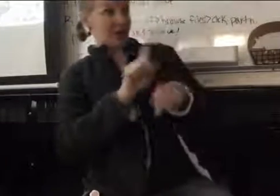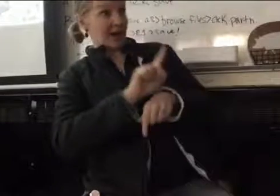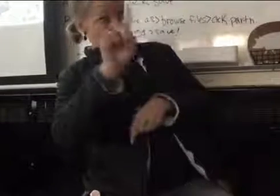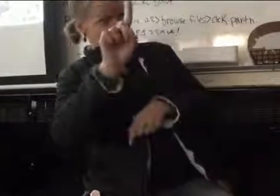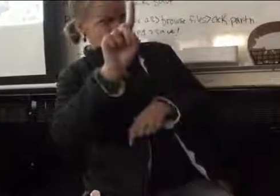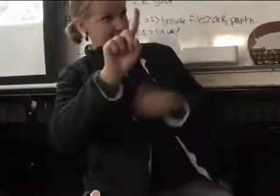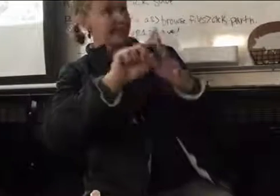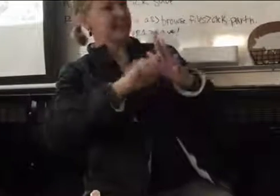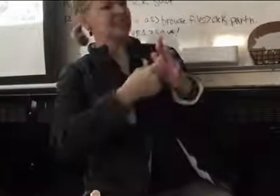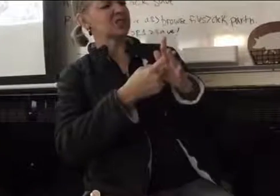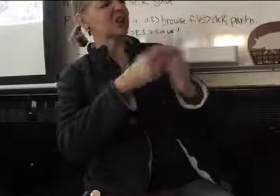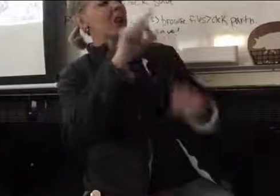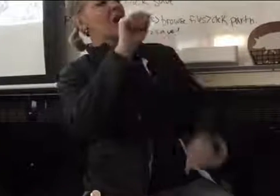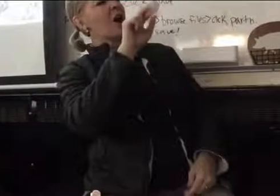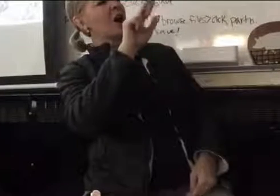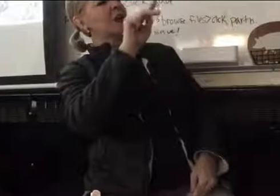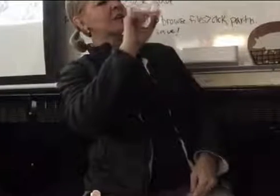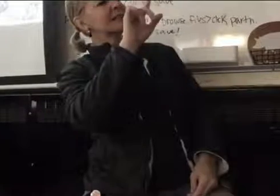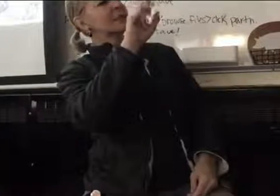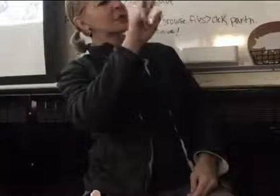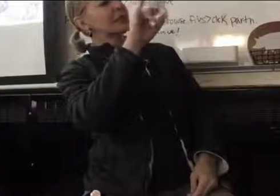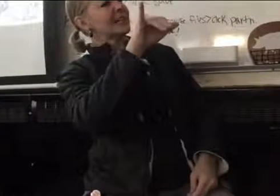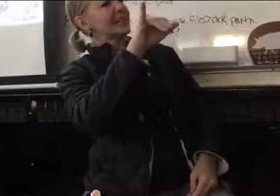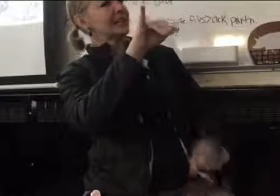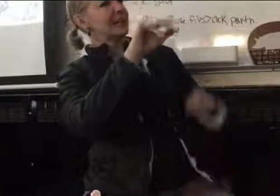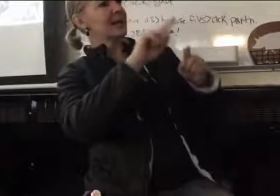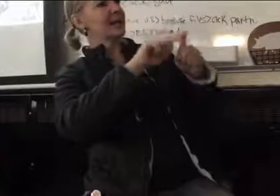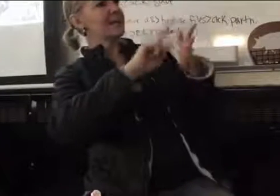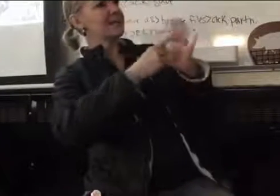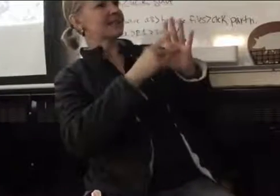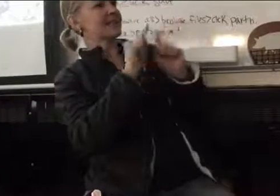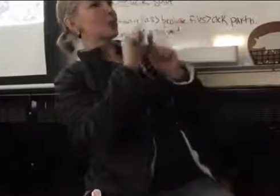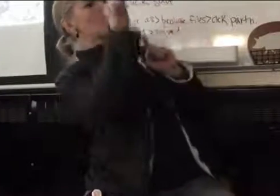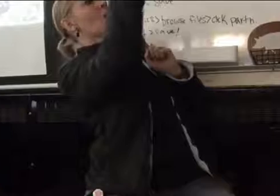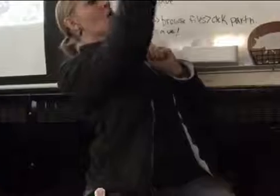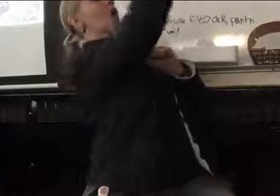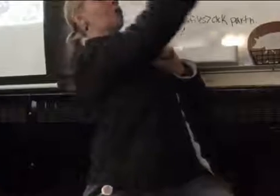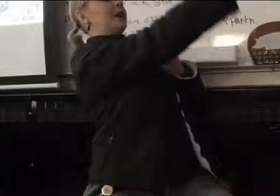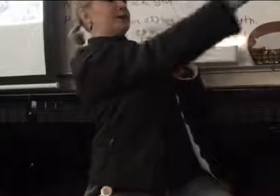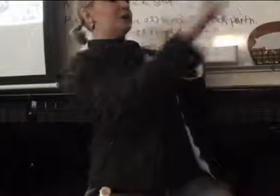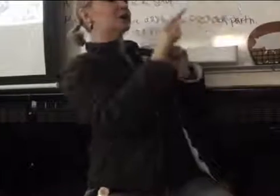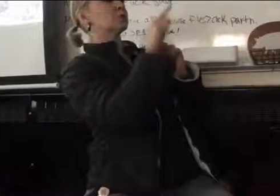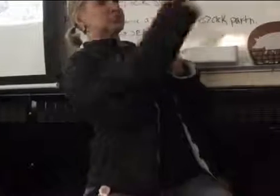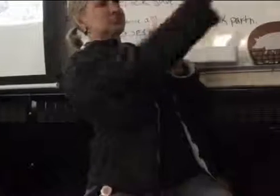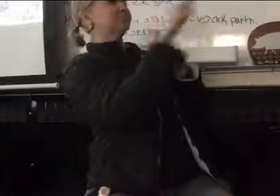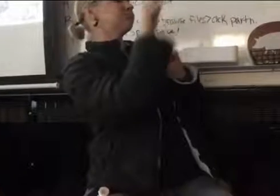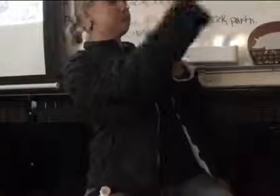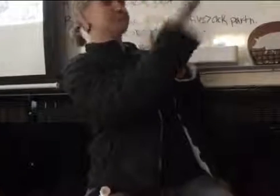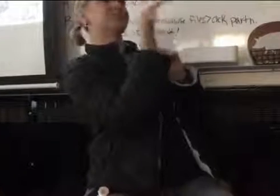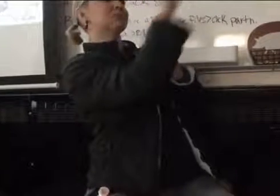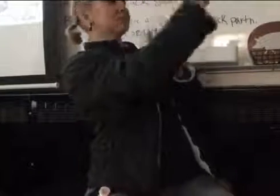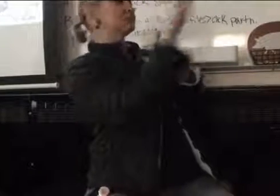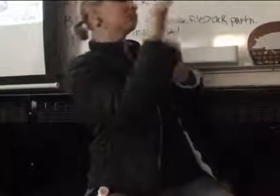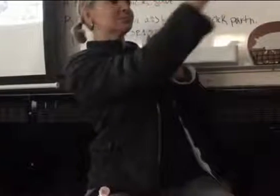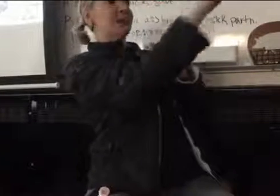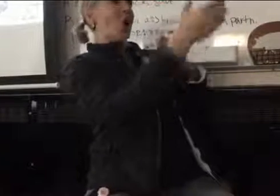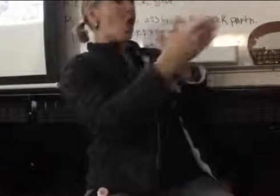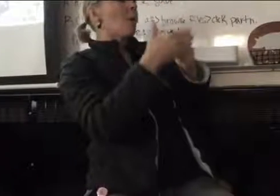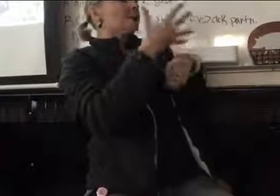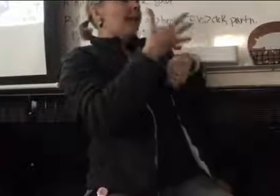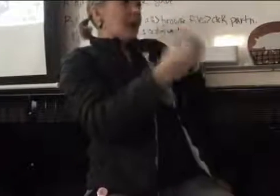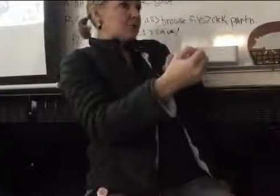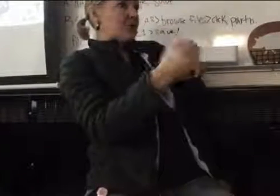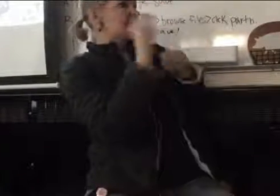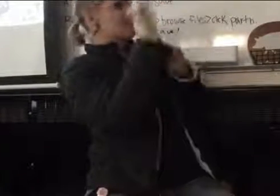artillery fire, which are giant long-range bombs. Now, they start to fire at rapid succession until they're almost completely out of